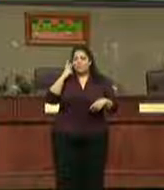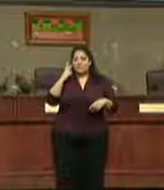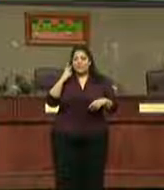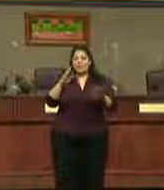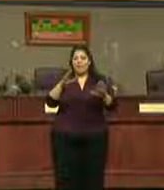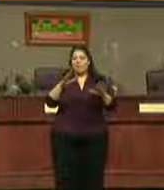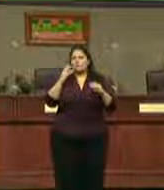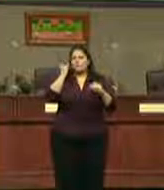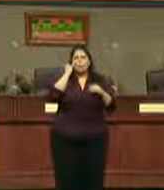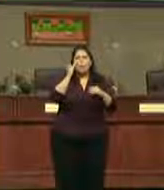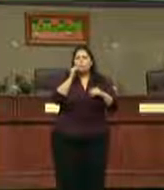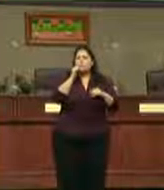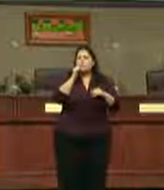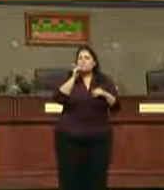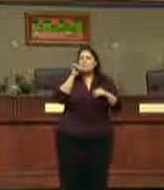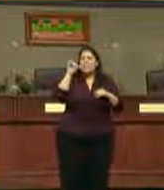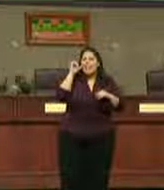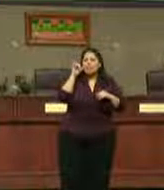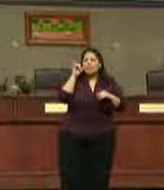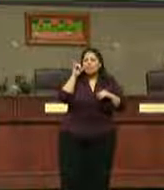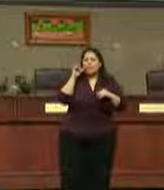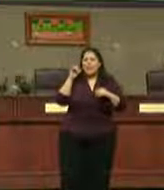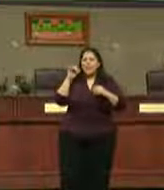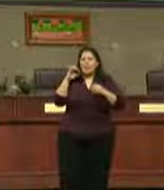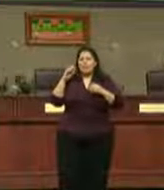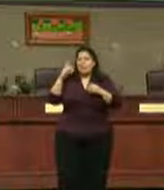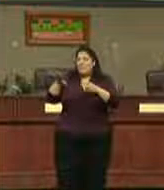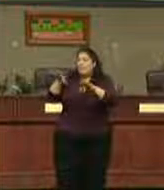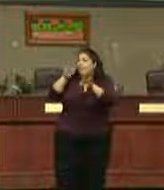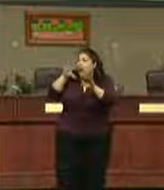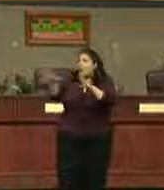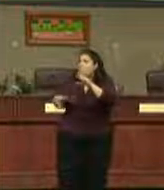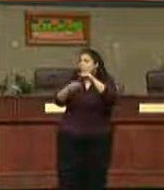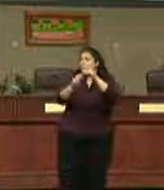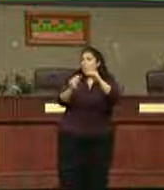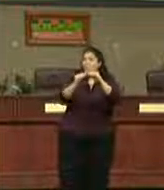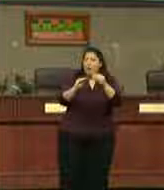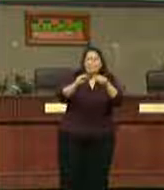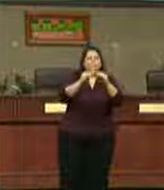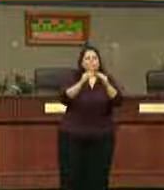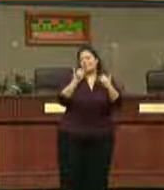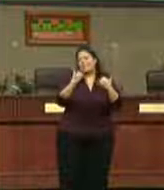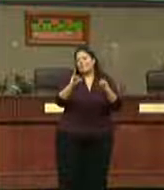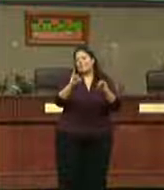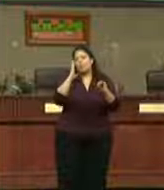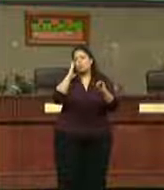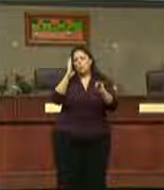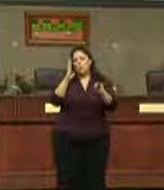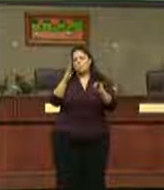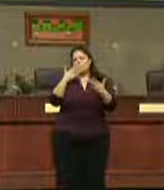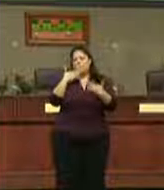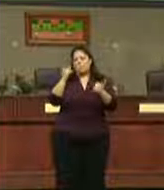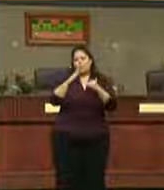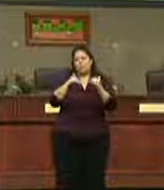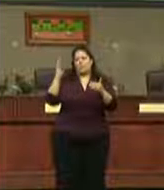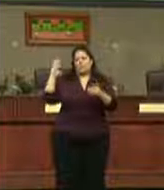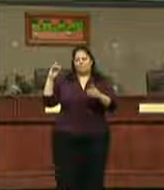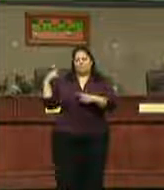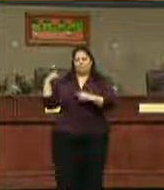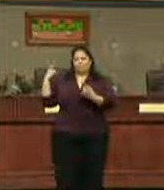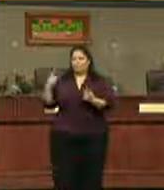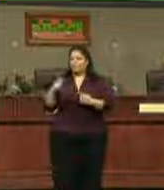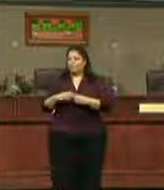not get to this level. It will be lower. Next. In this tab, those are the variant